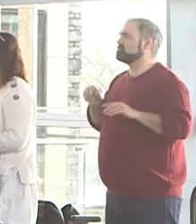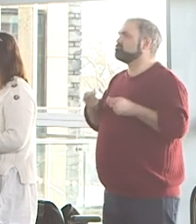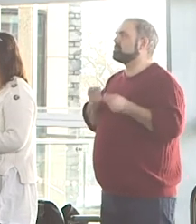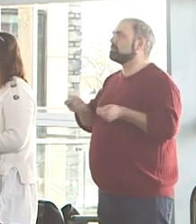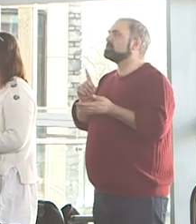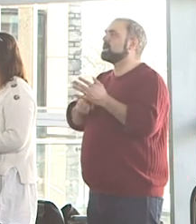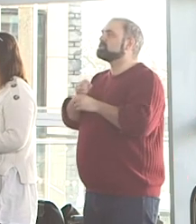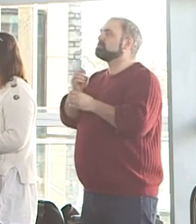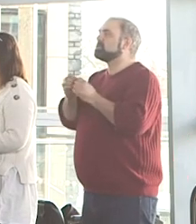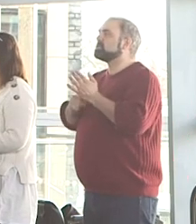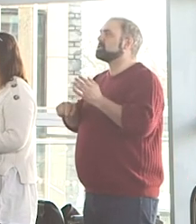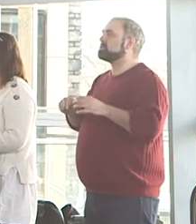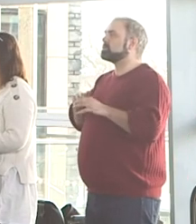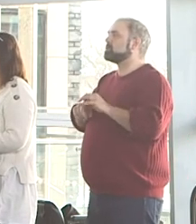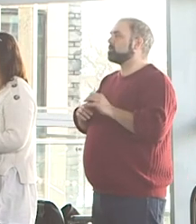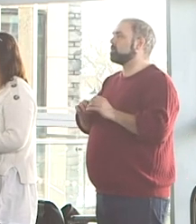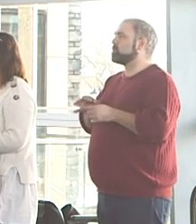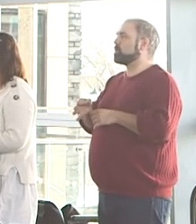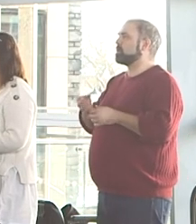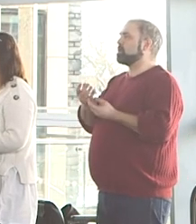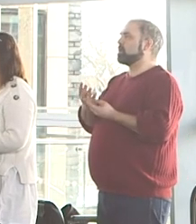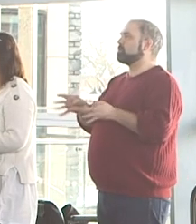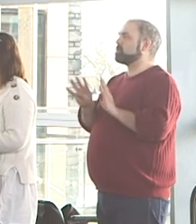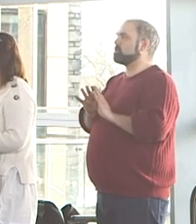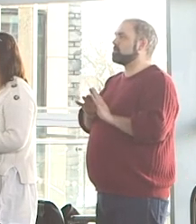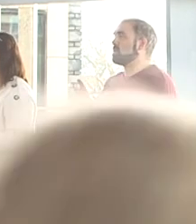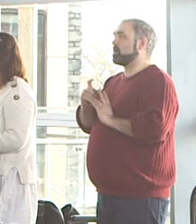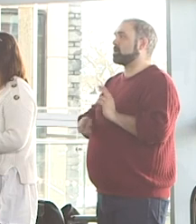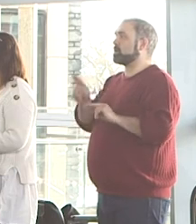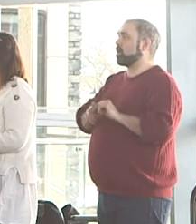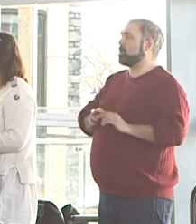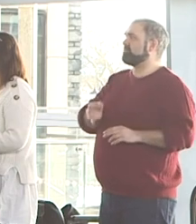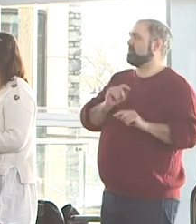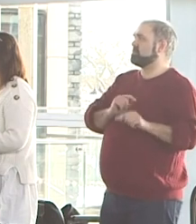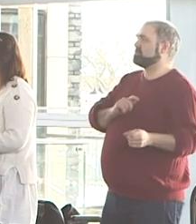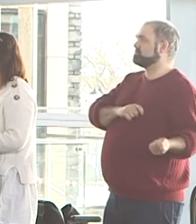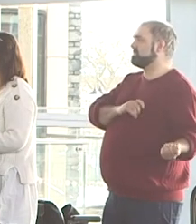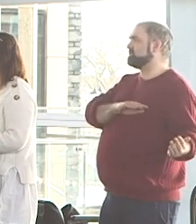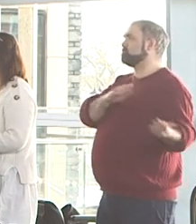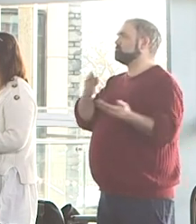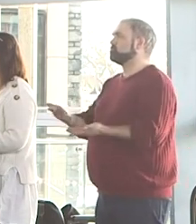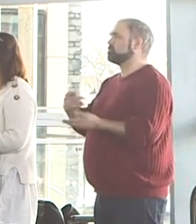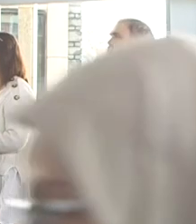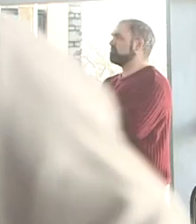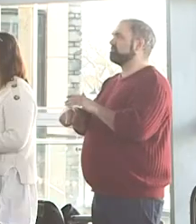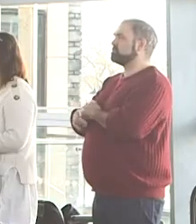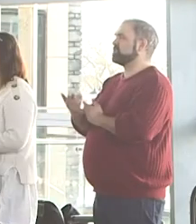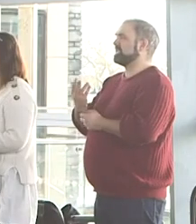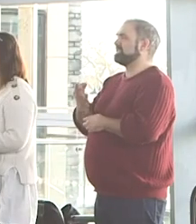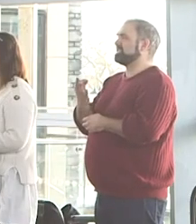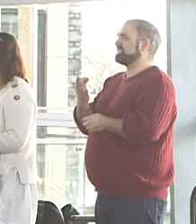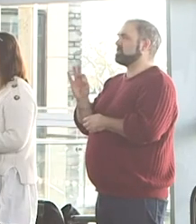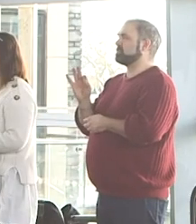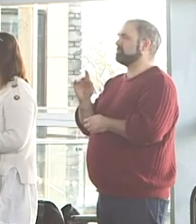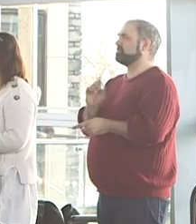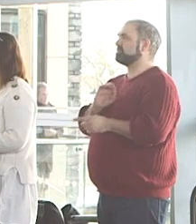community. As a result of that, the Cardiff office in particular brought in the Refugee Council